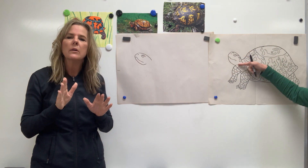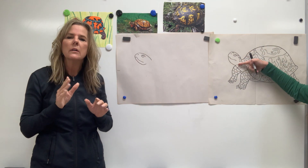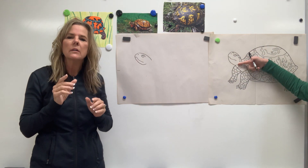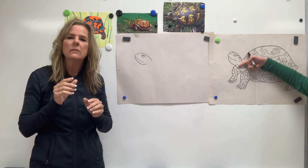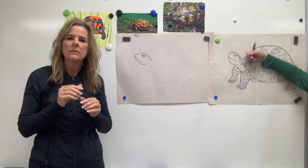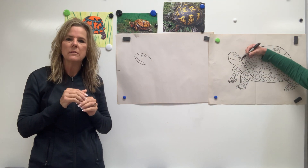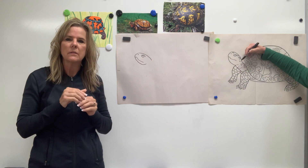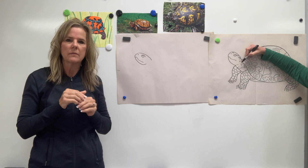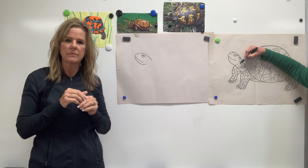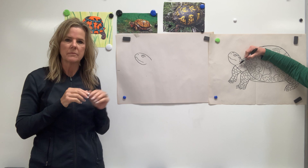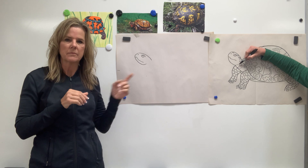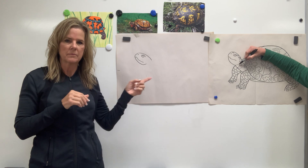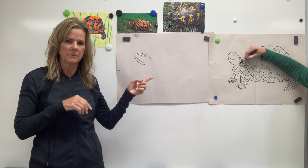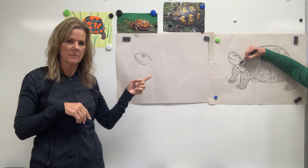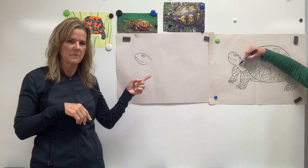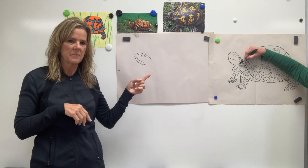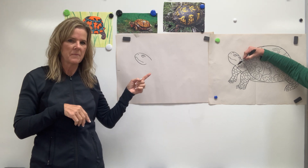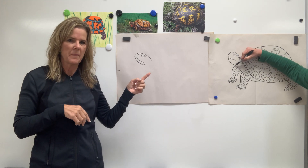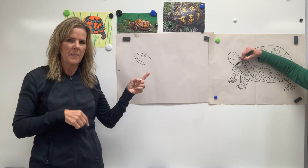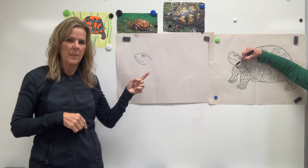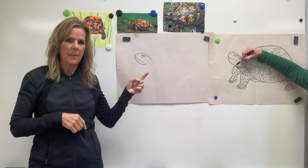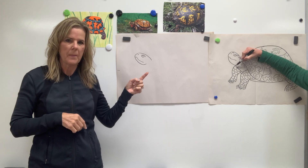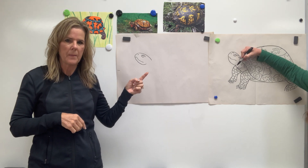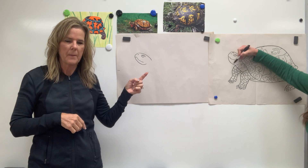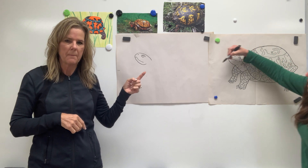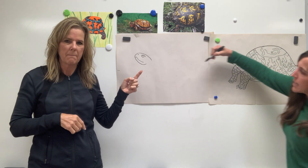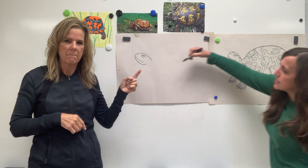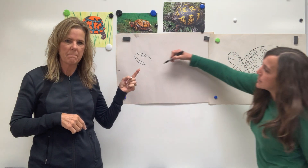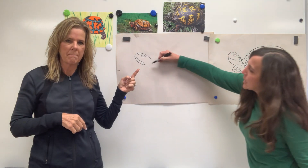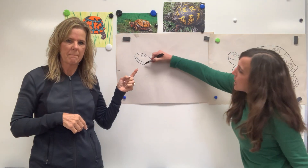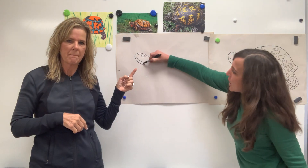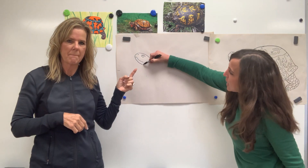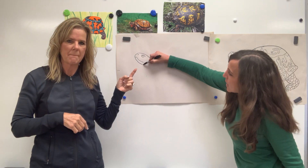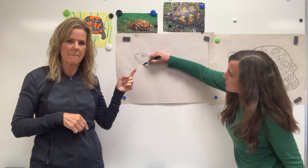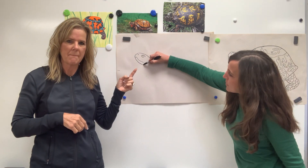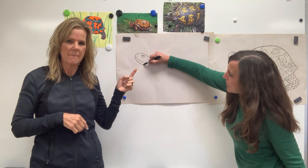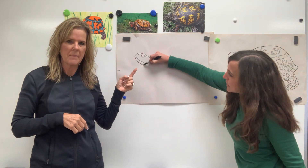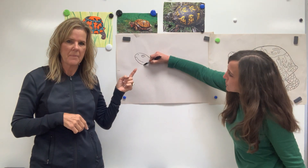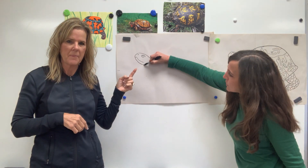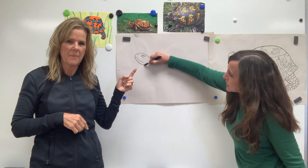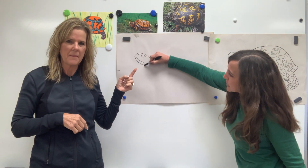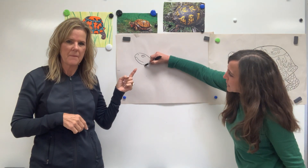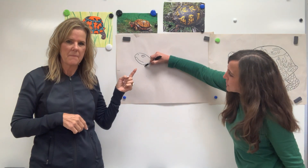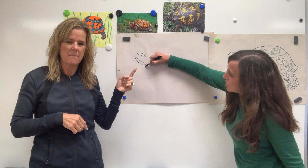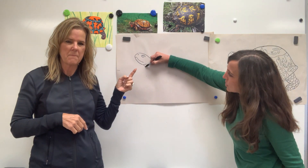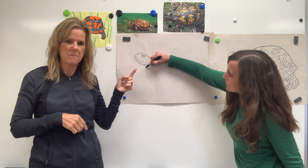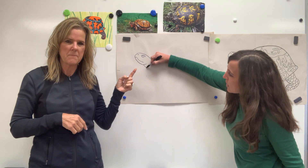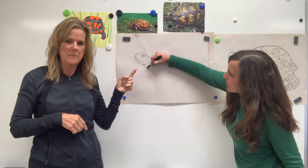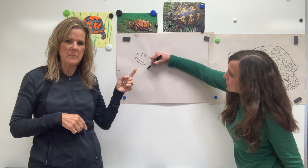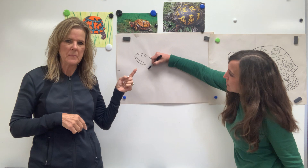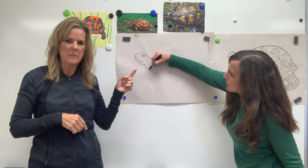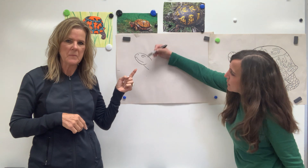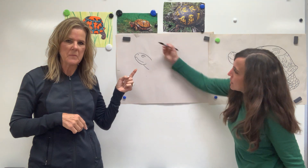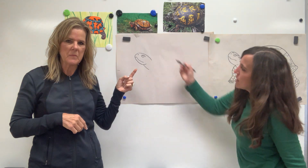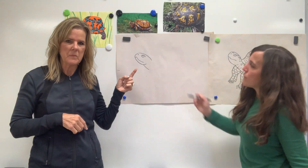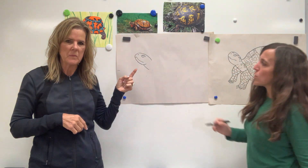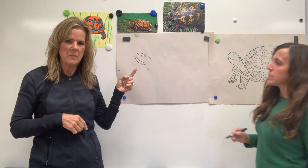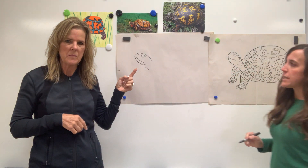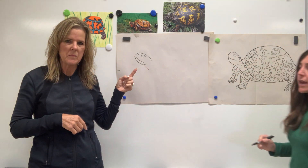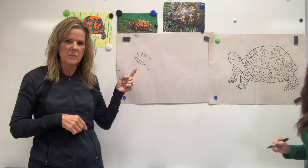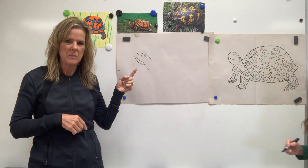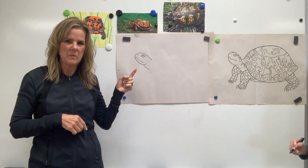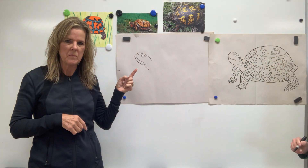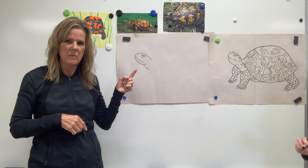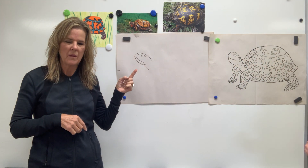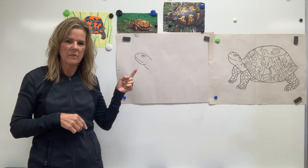gonna start not at the end of this line that we just finished, but over a little ways. And I'm gonna make sort of a slanted curve line for